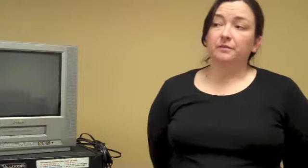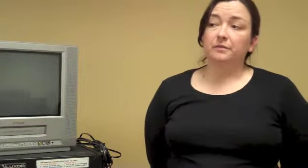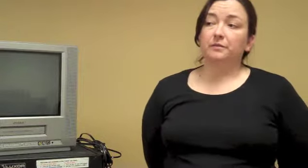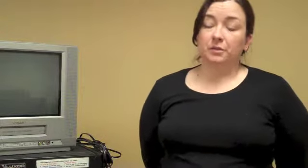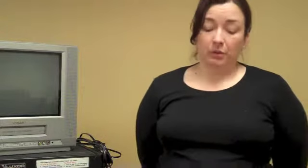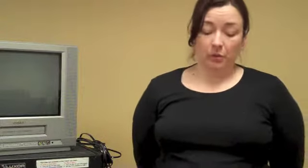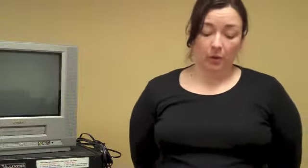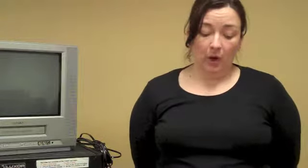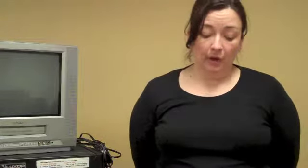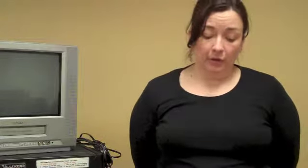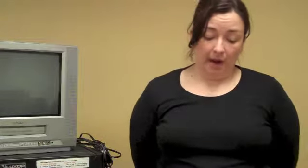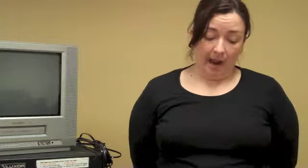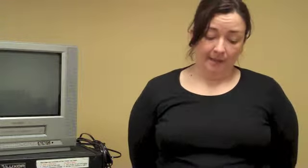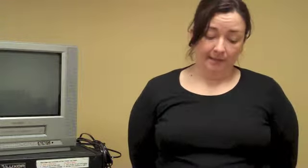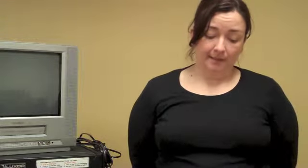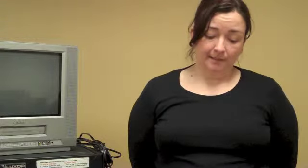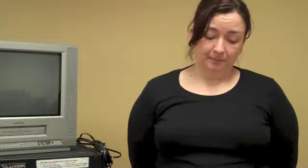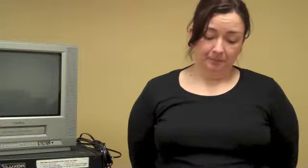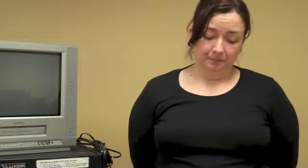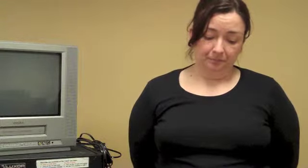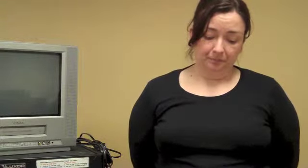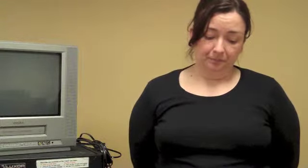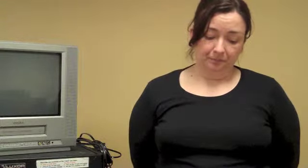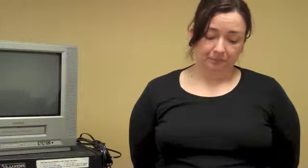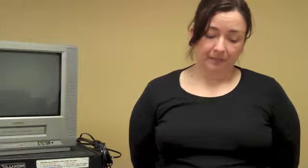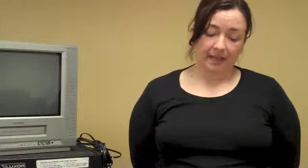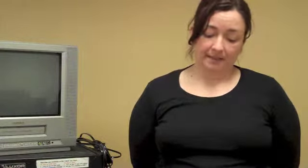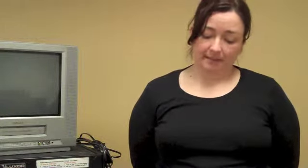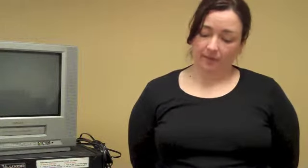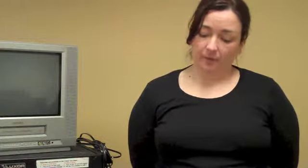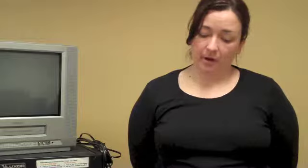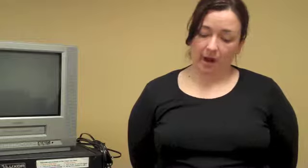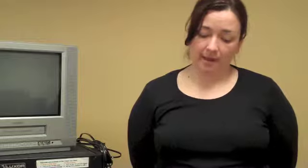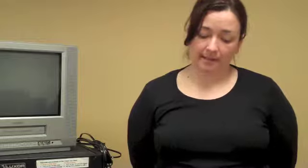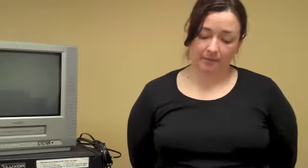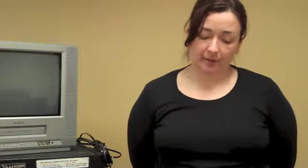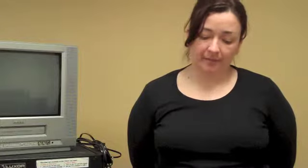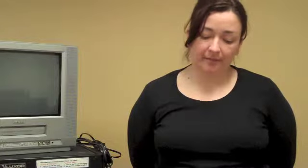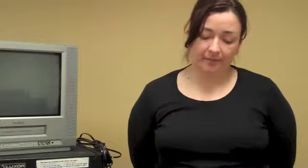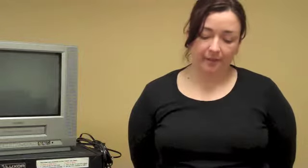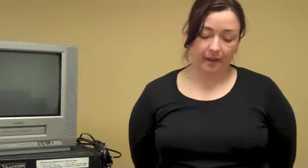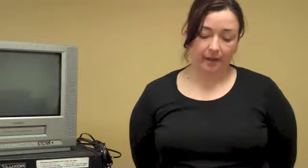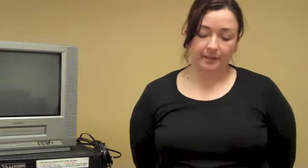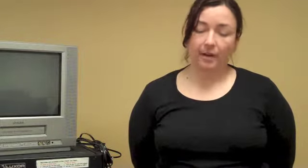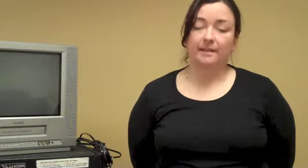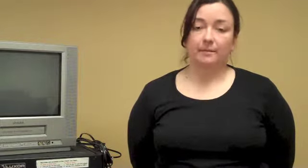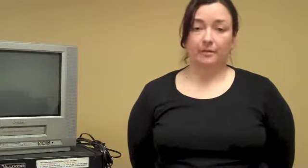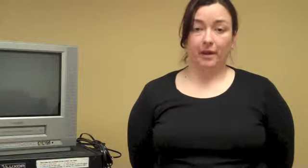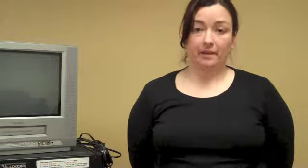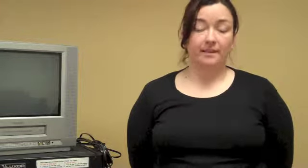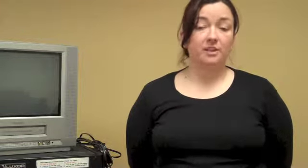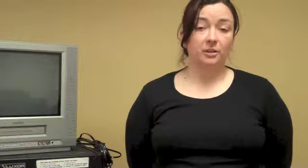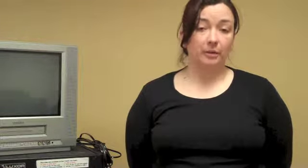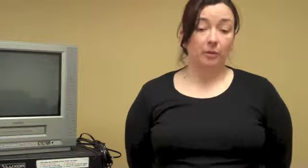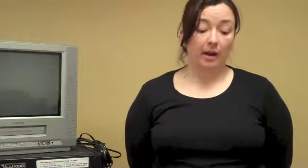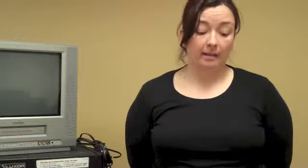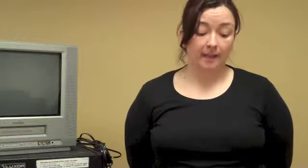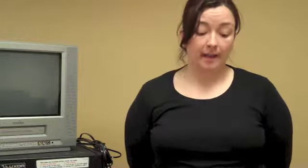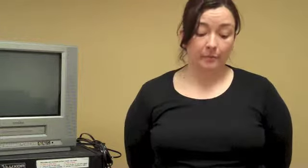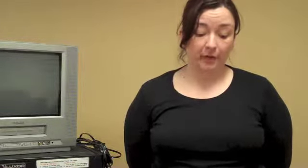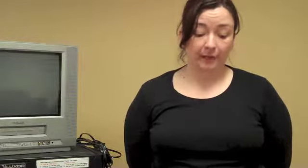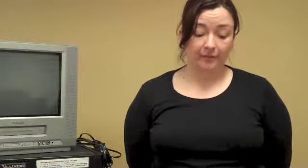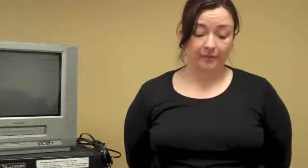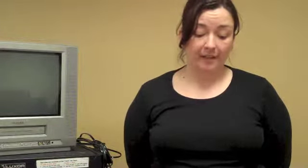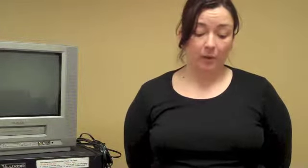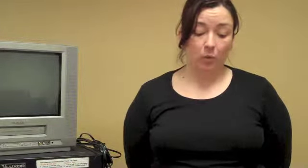Well, dew on grass. Yes, dew on grass is is a great example of condensation. When you walk